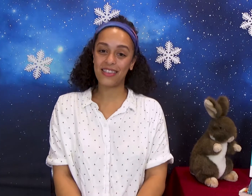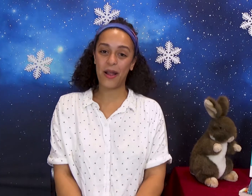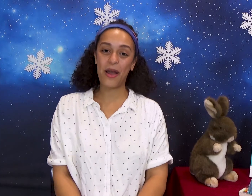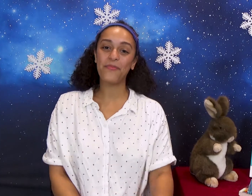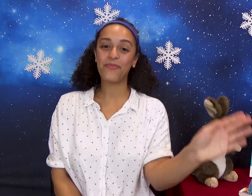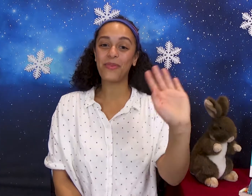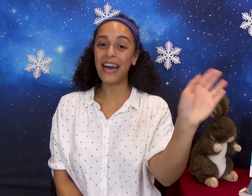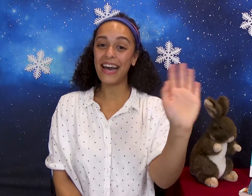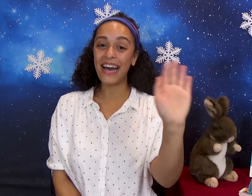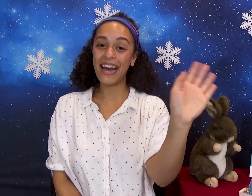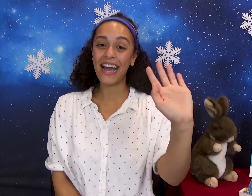Sarah. Bye!